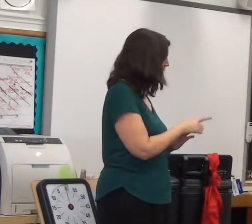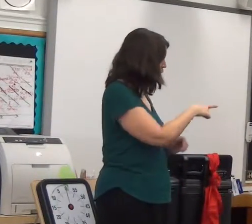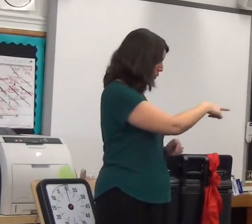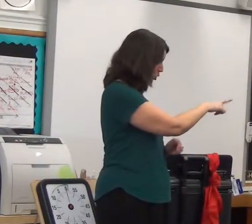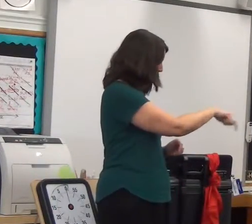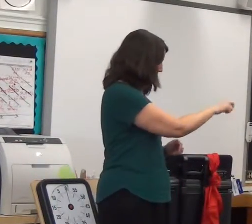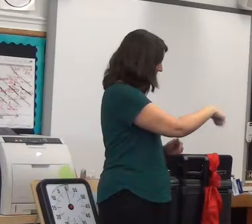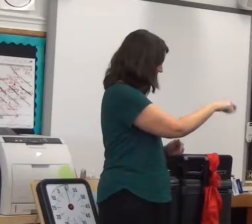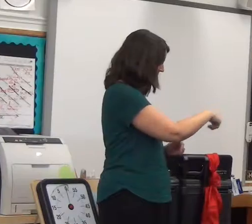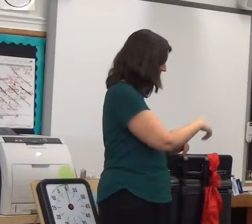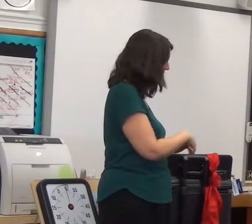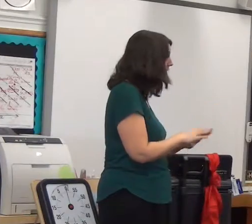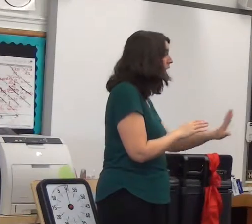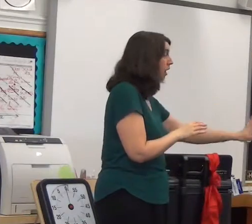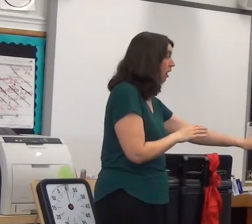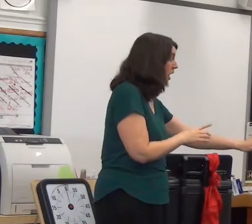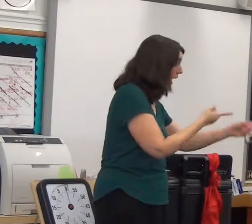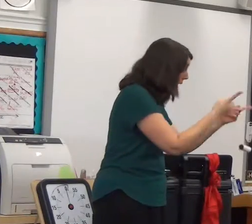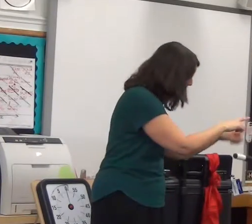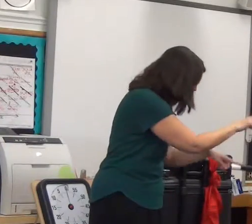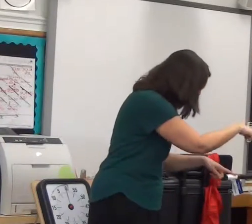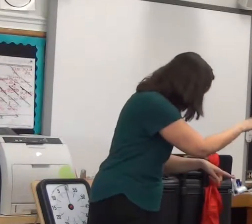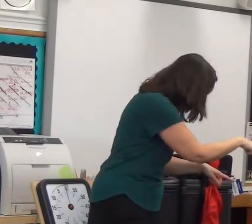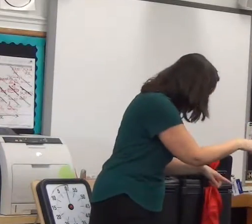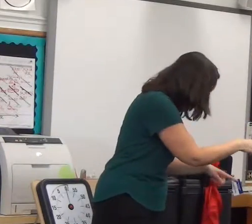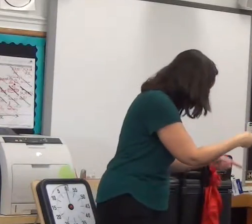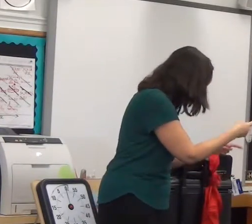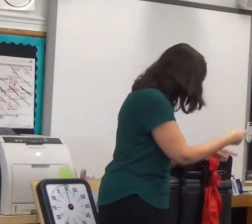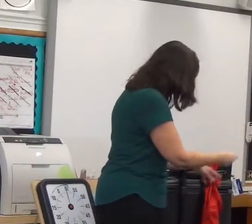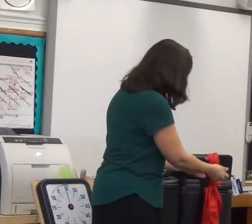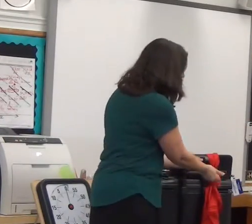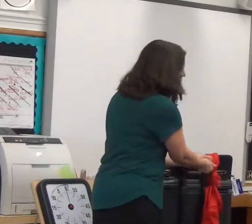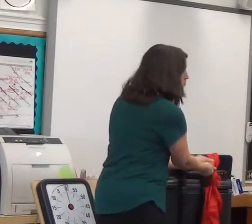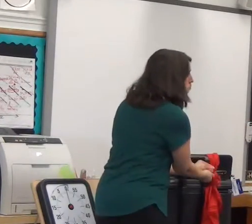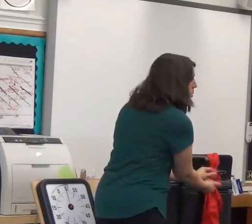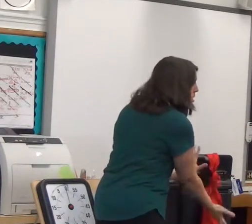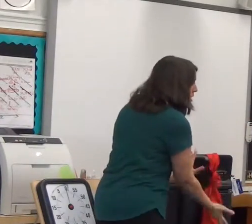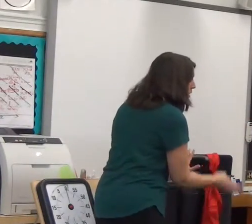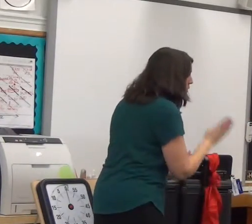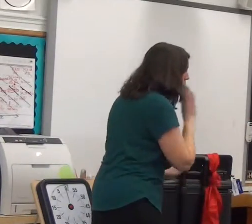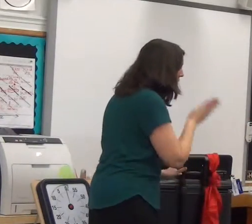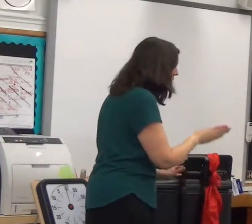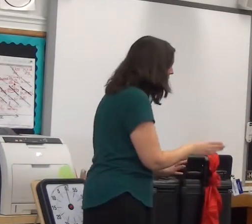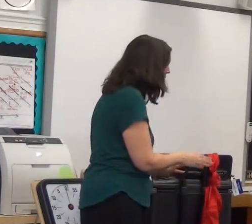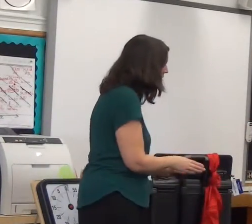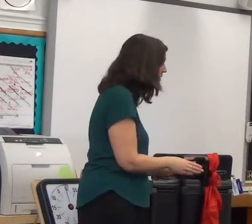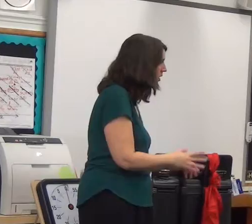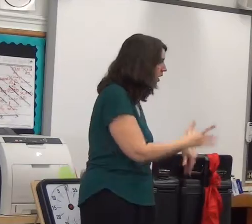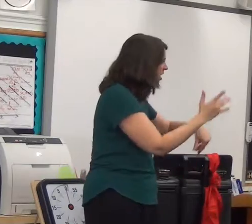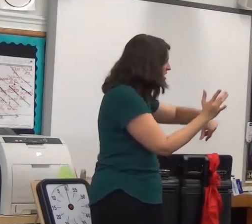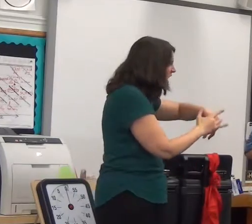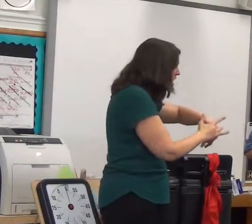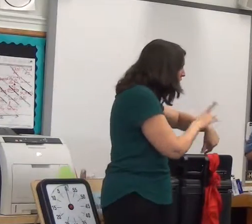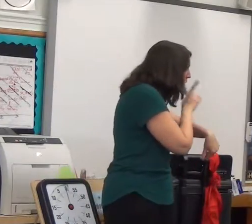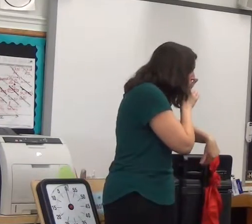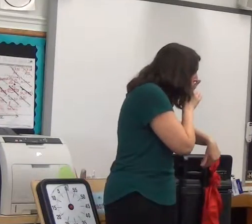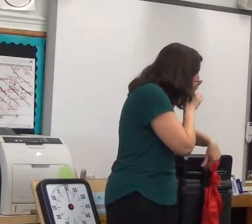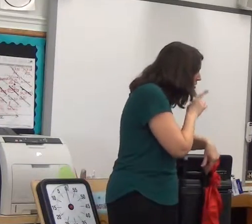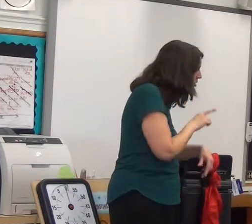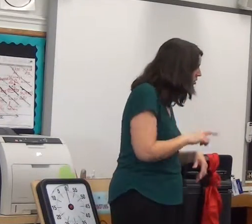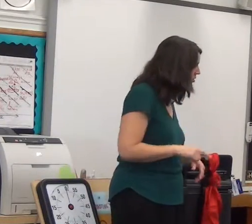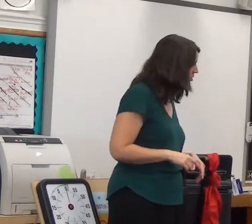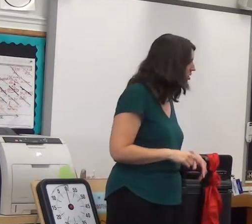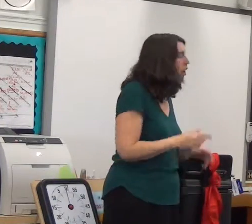wave. When you wave the wand, the knot will come off the napkin without us untying